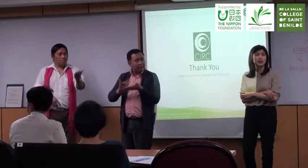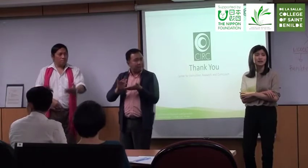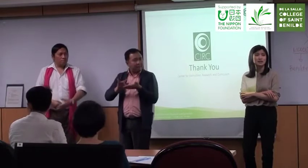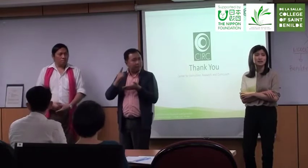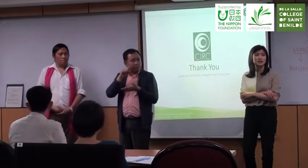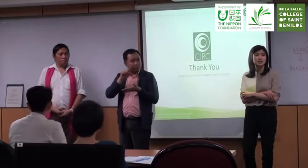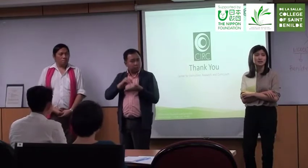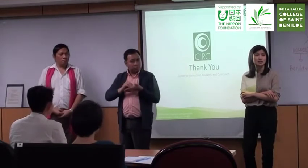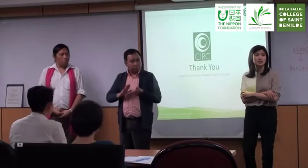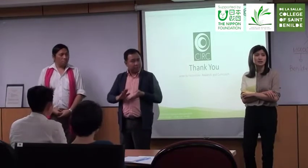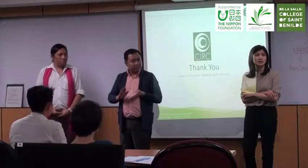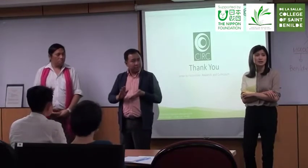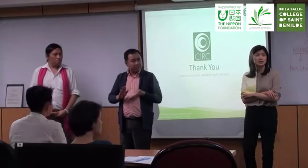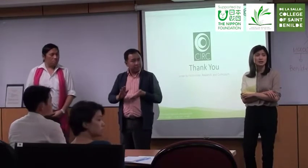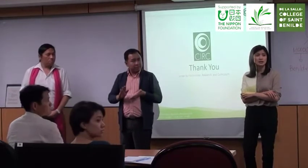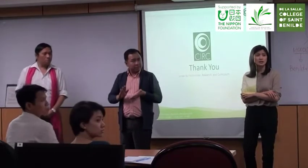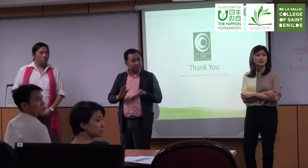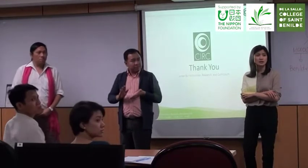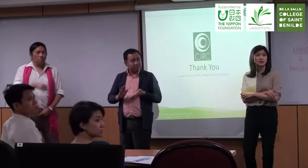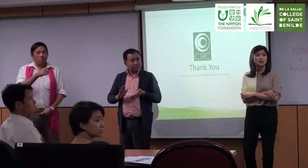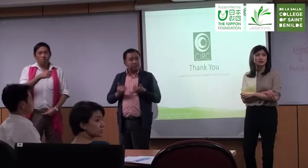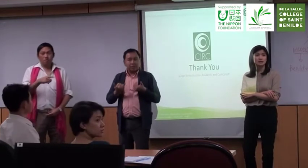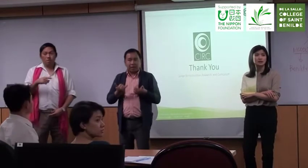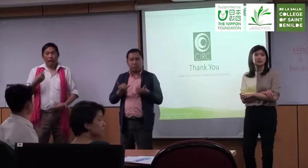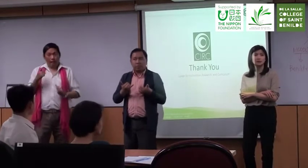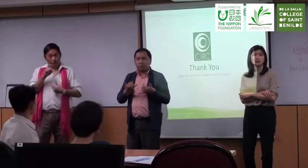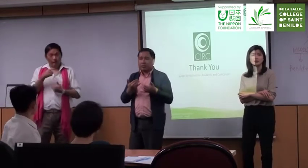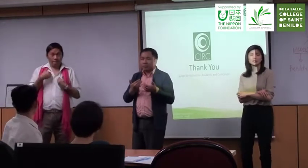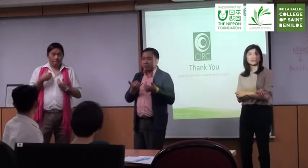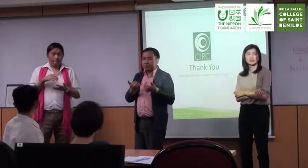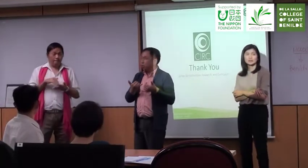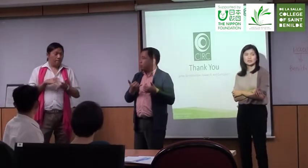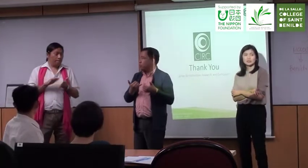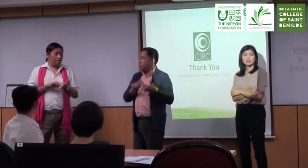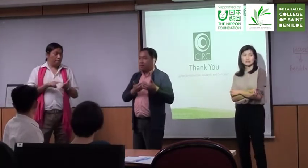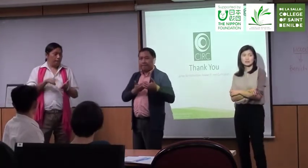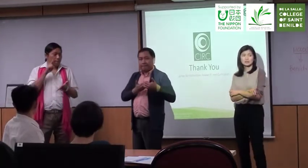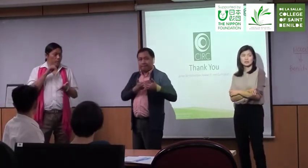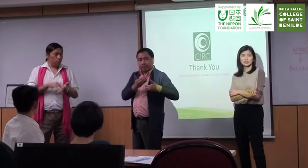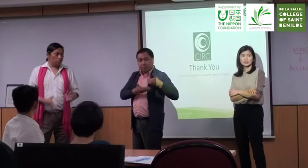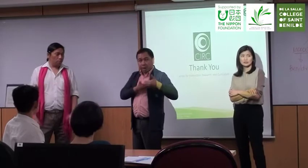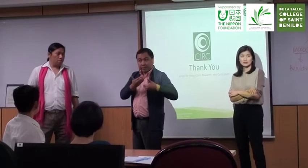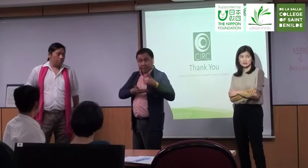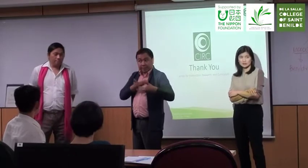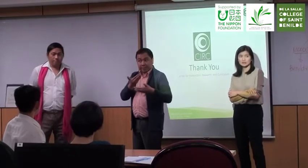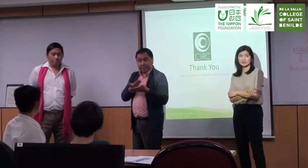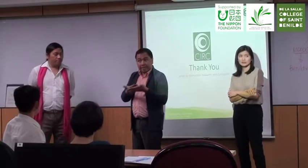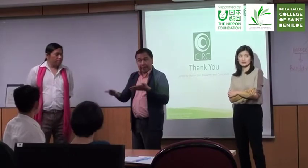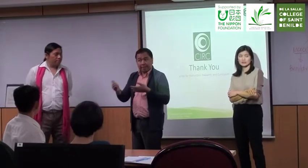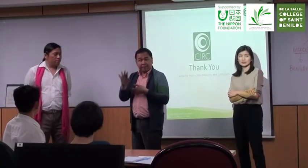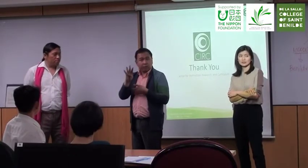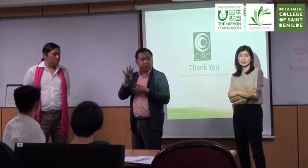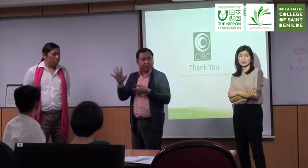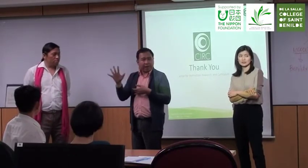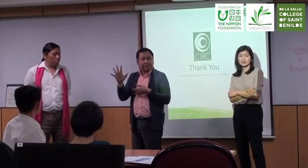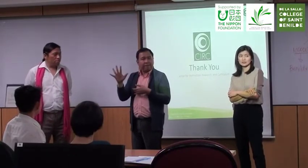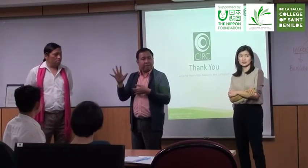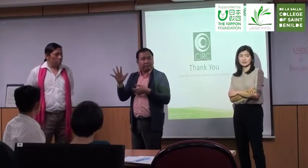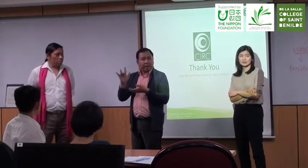iPad for students. We're in the process of purchasing 45 units